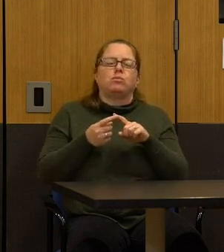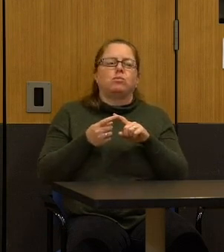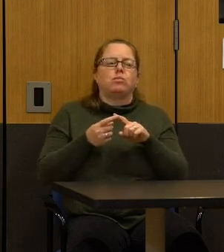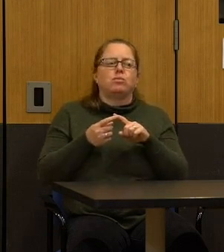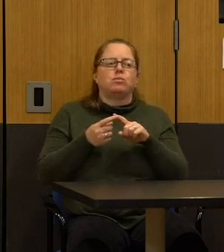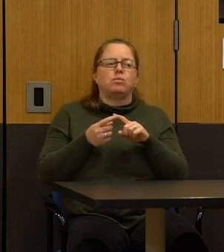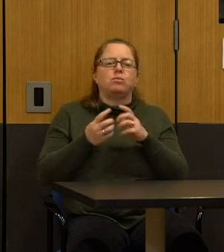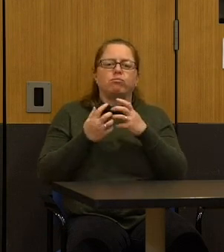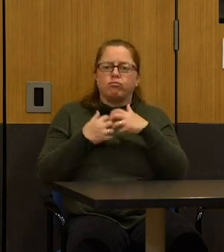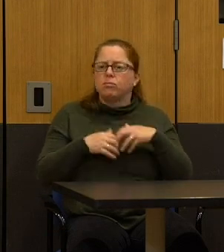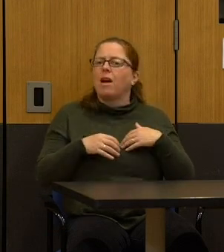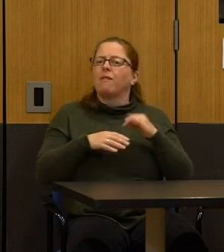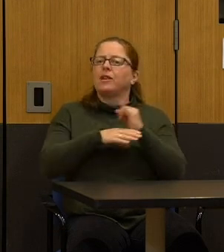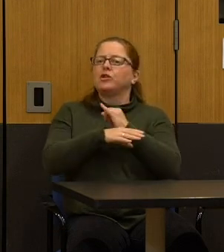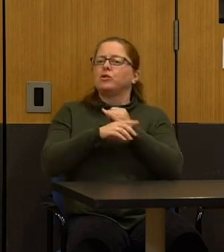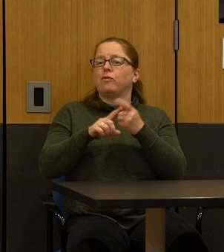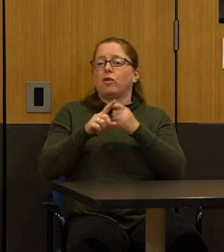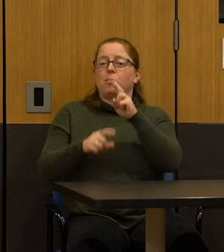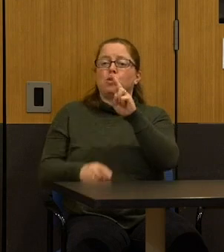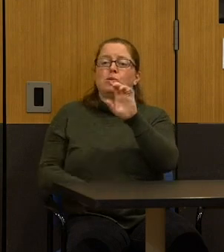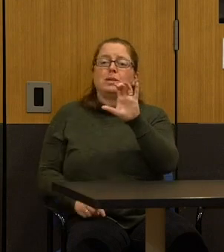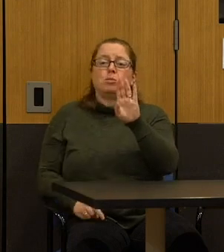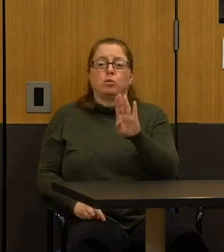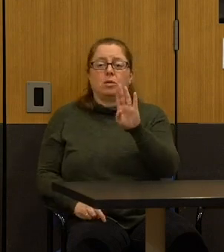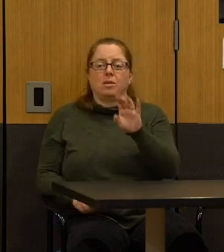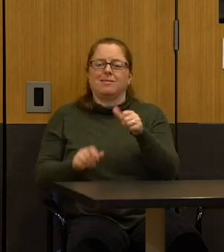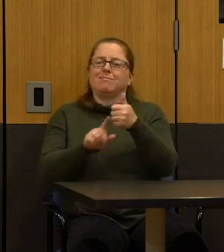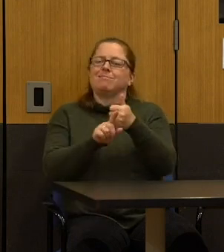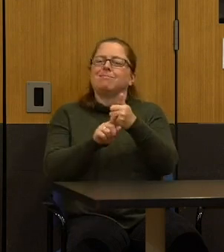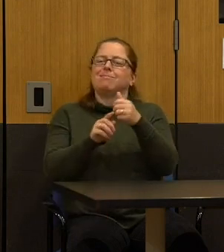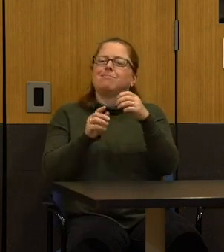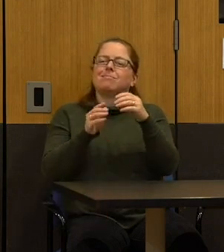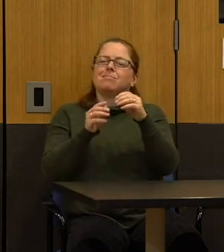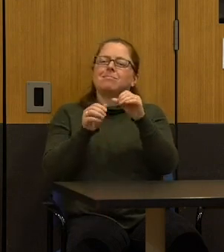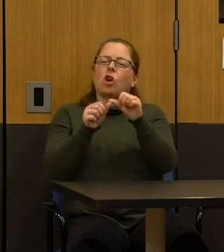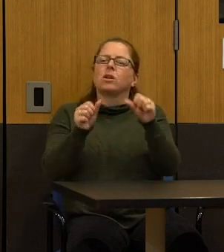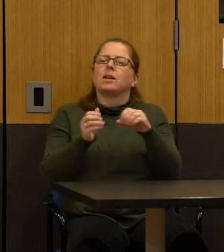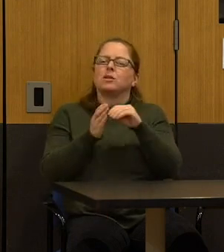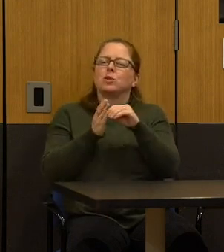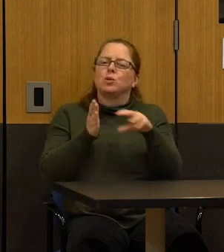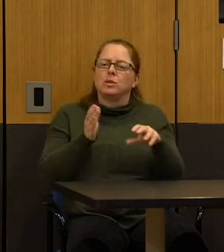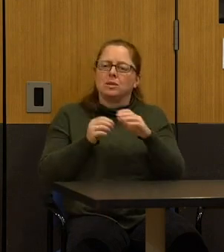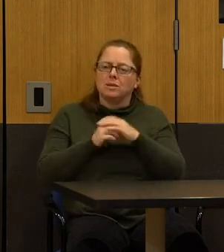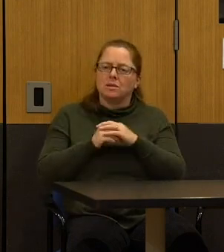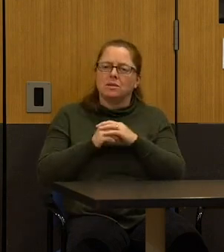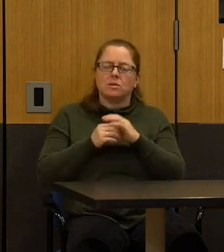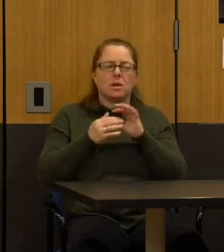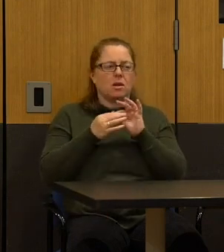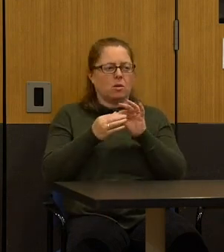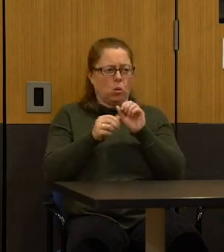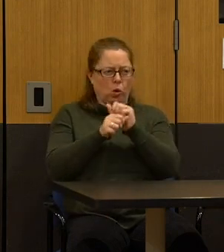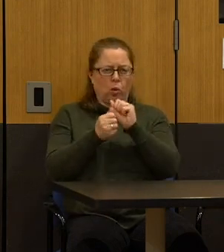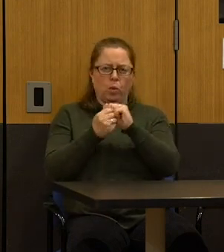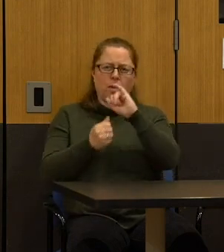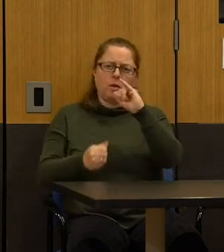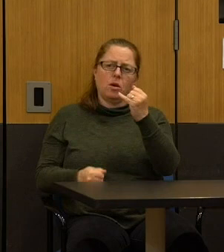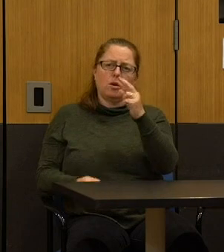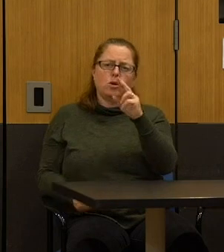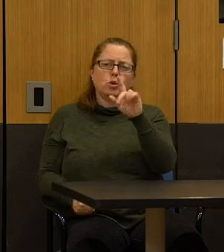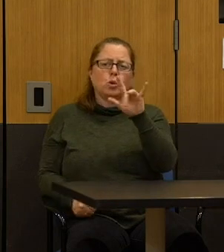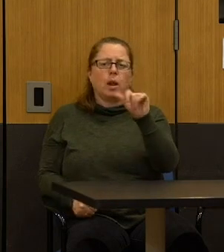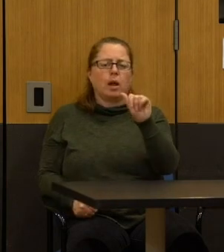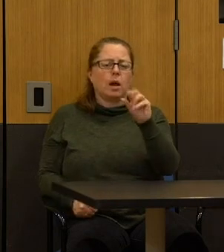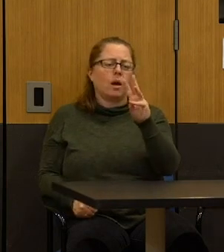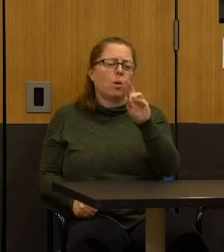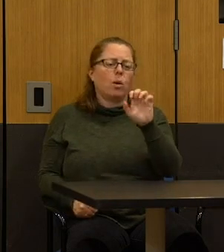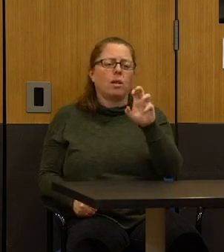intern from UC Berkeley, an architect student. So we're currently working with Julia Wilson, who is